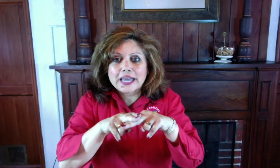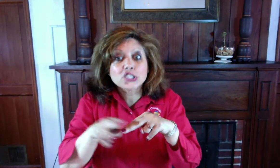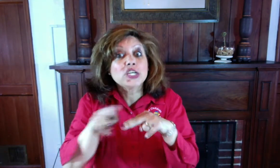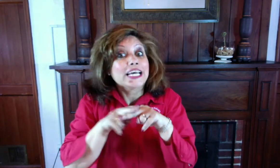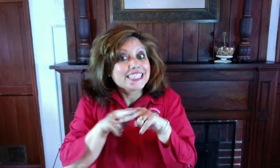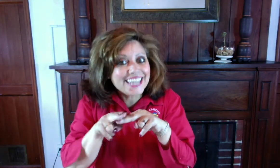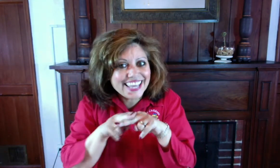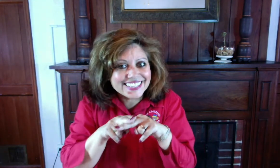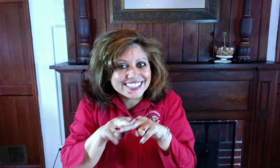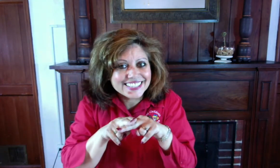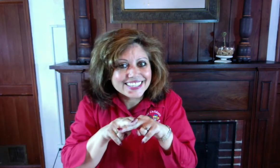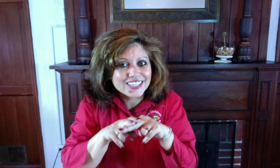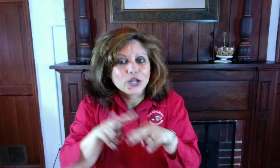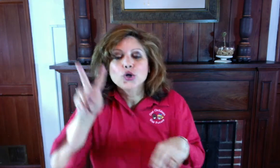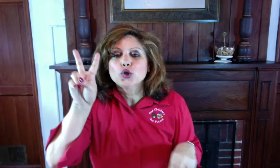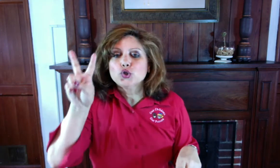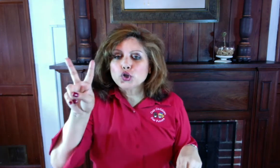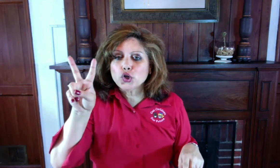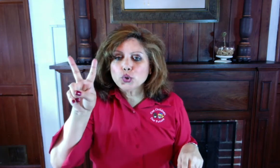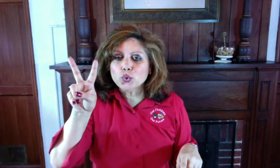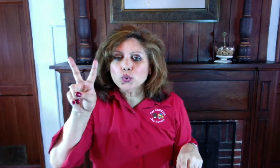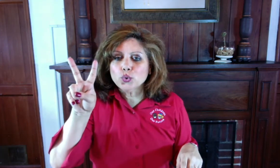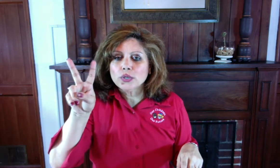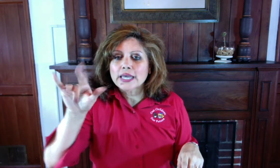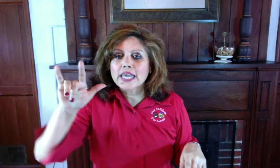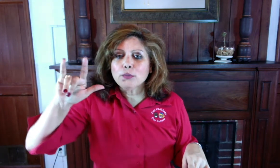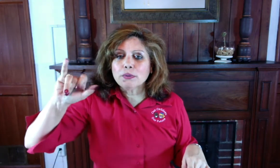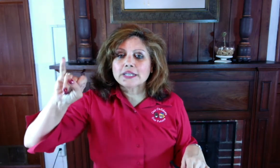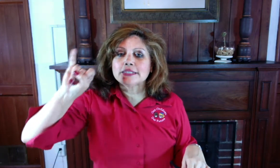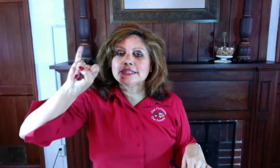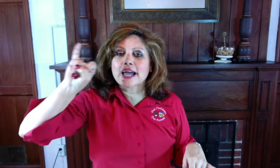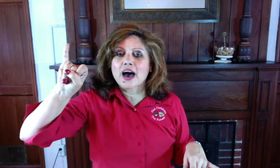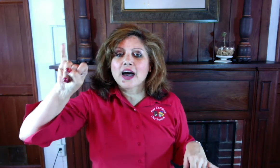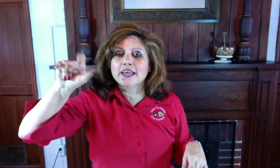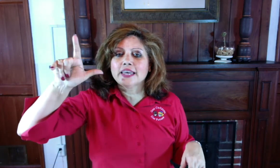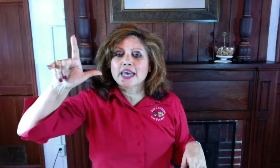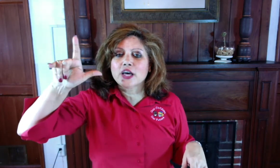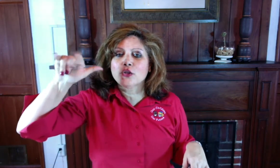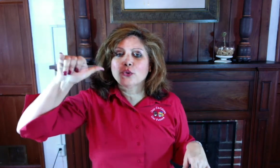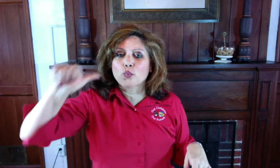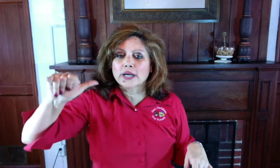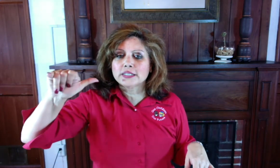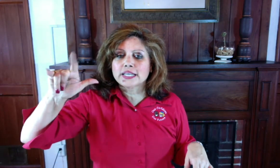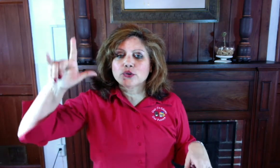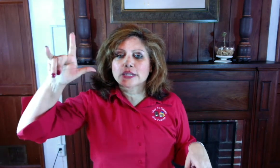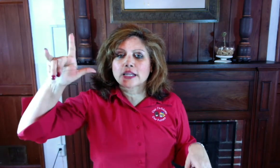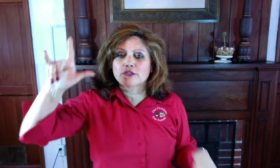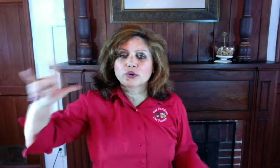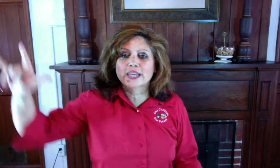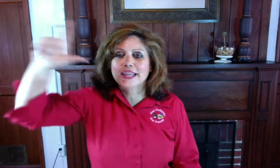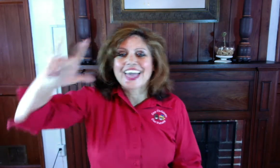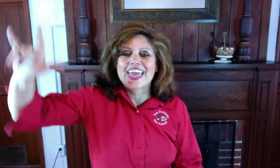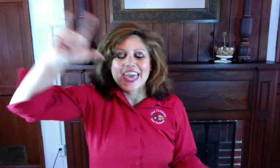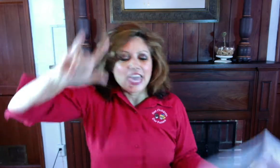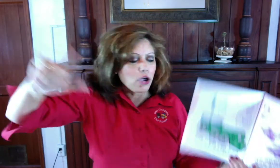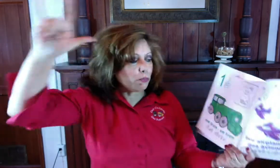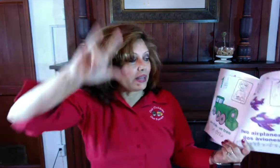Spanish, tren. 2 airplanes. Is the I, the L, the Y together? Is I love you hand?